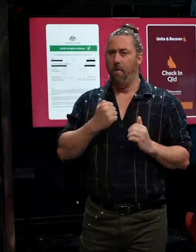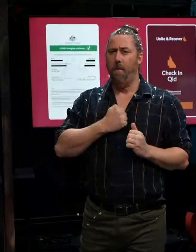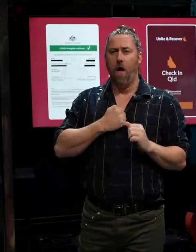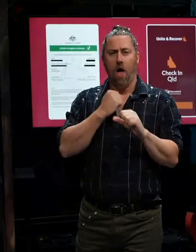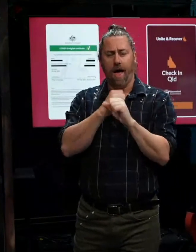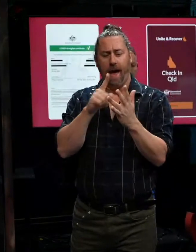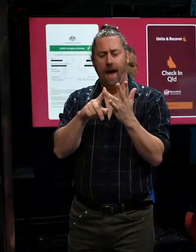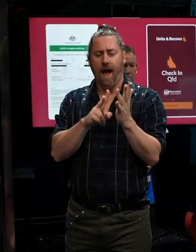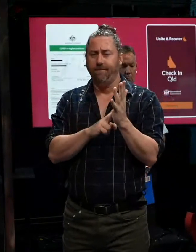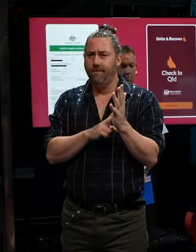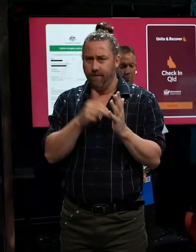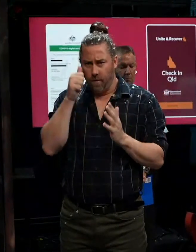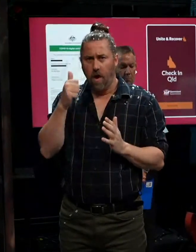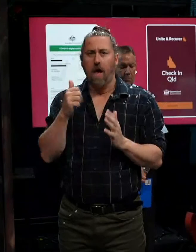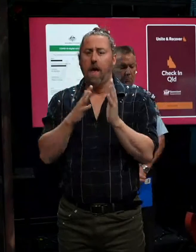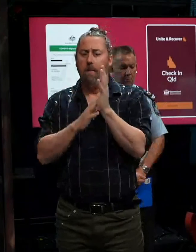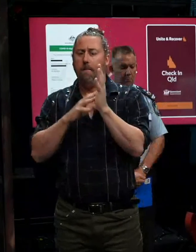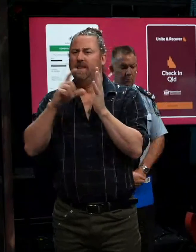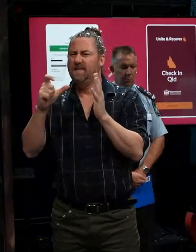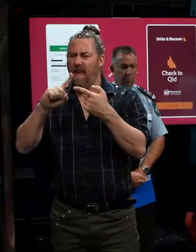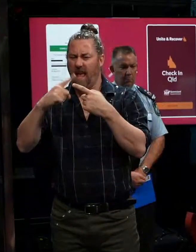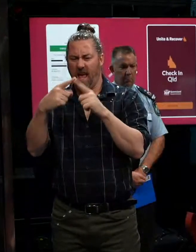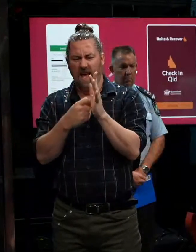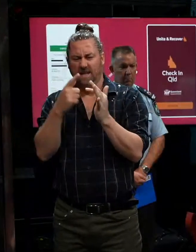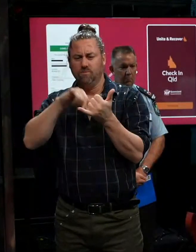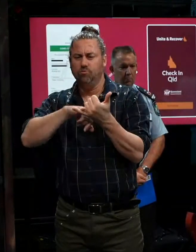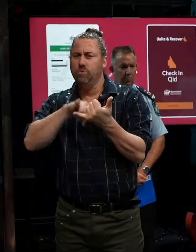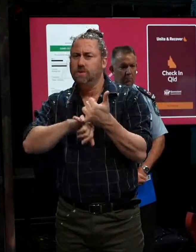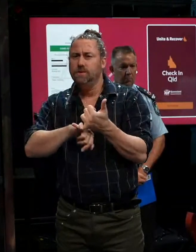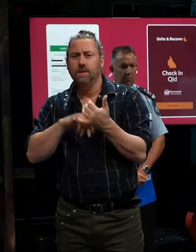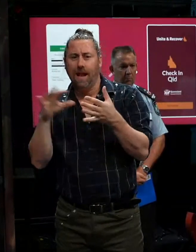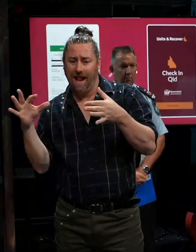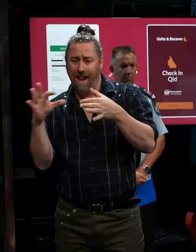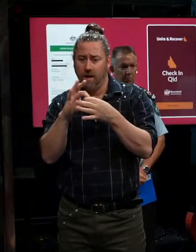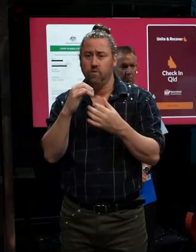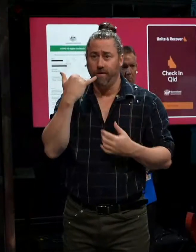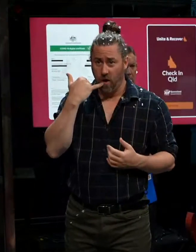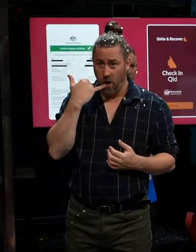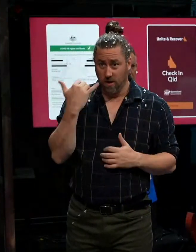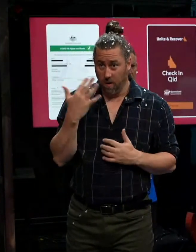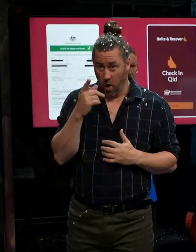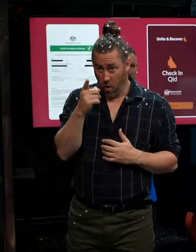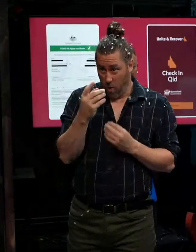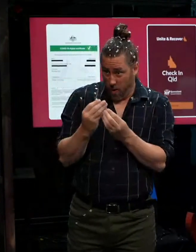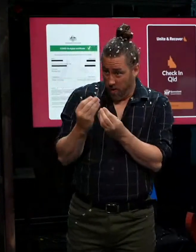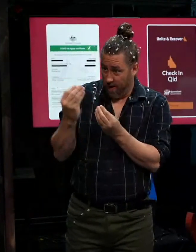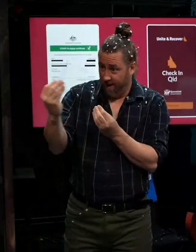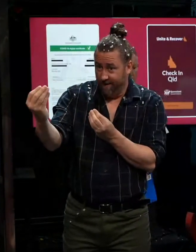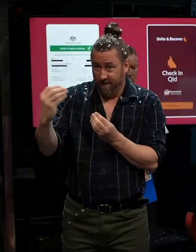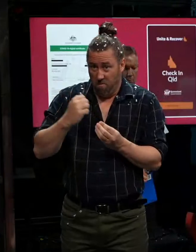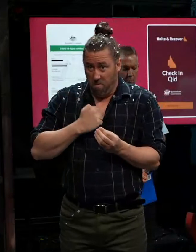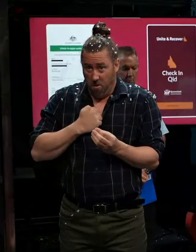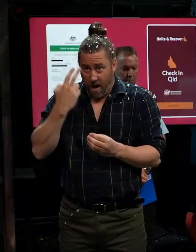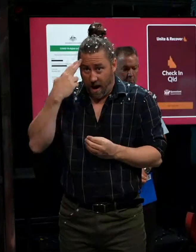MyGov and Medicare Express account into that phone. So if you're giving away your personal details to somebody